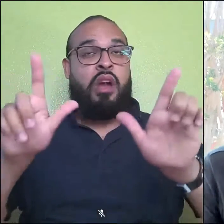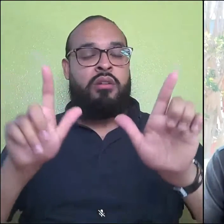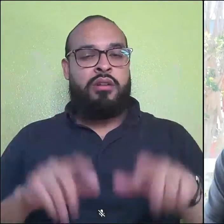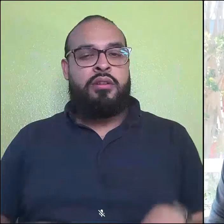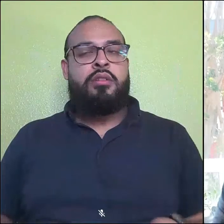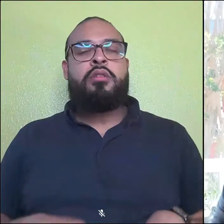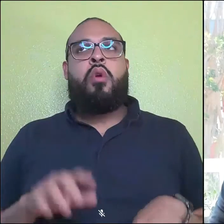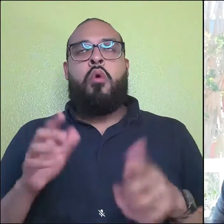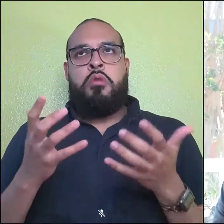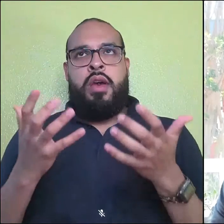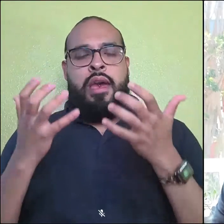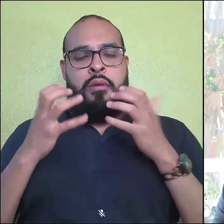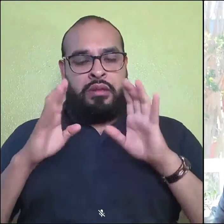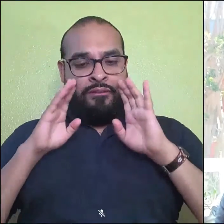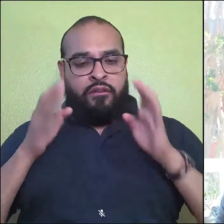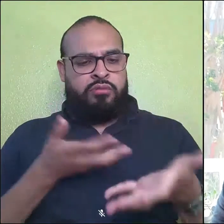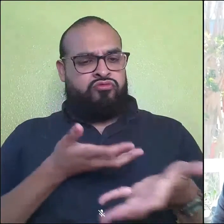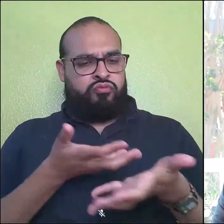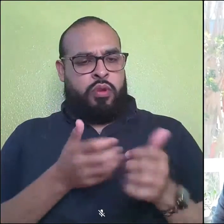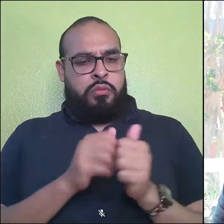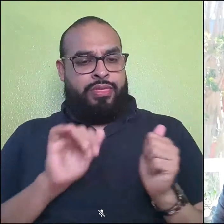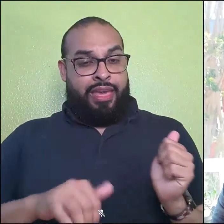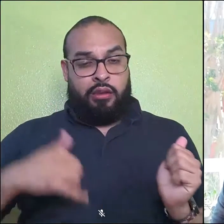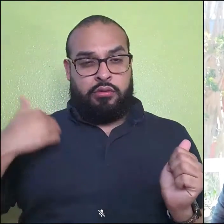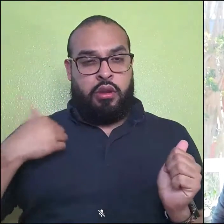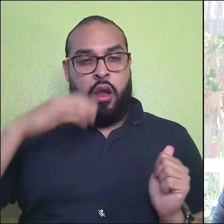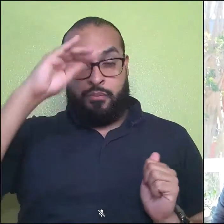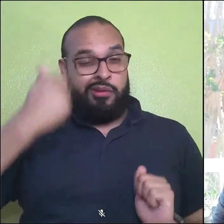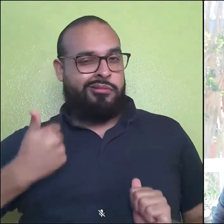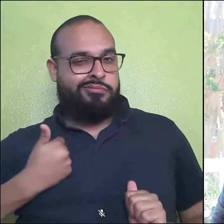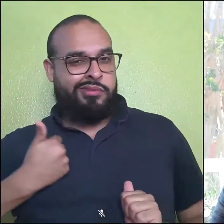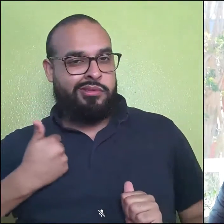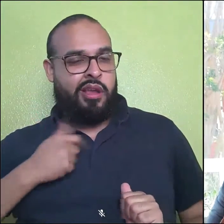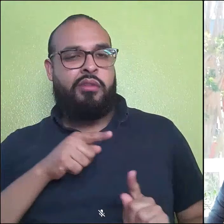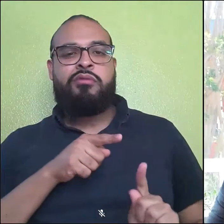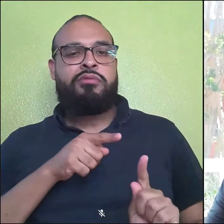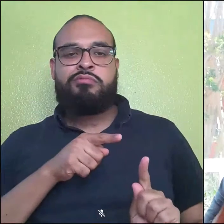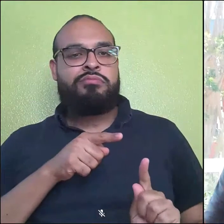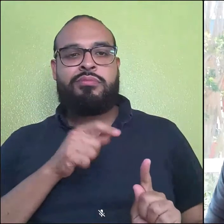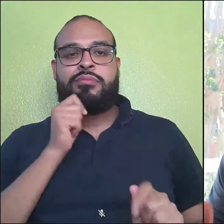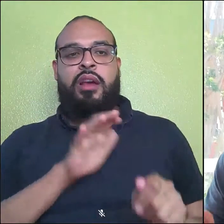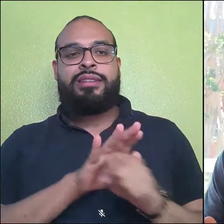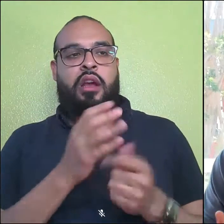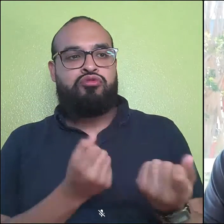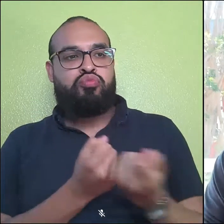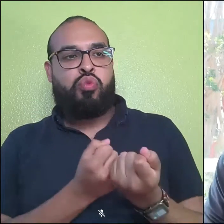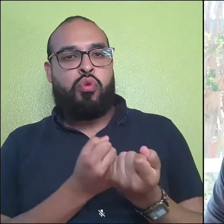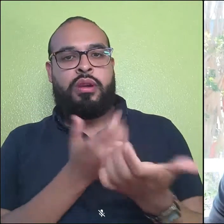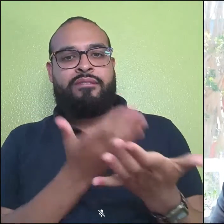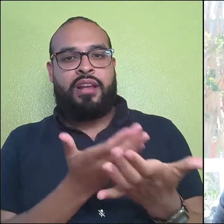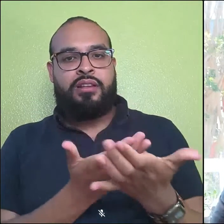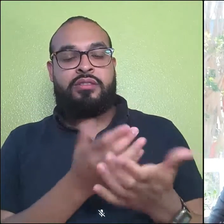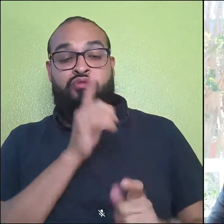this pain and lack of love and acceptance and validation, is actually asking for me to spend time